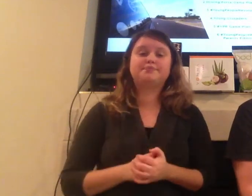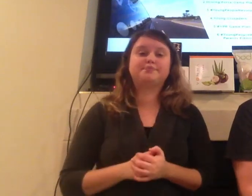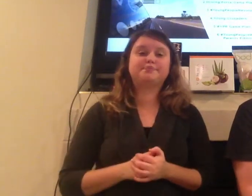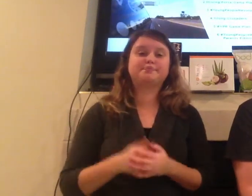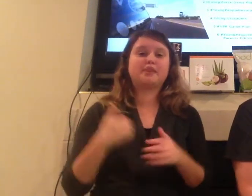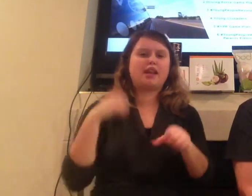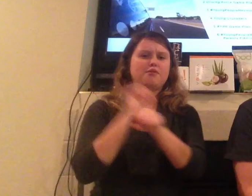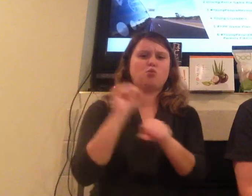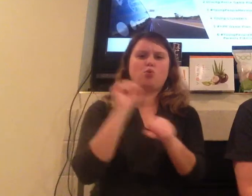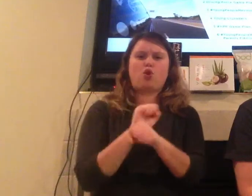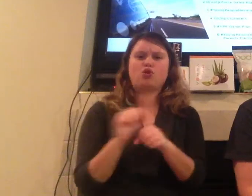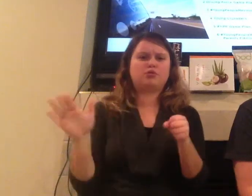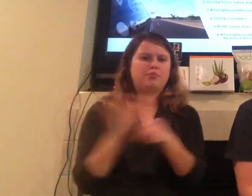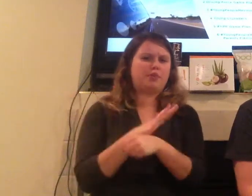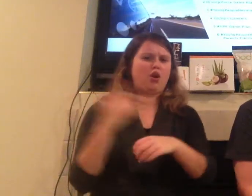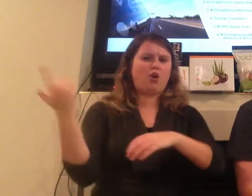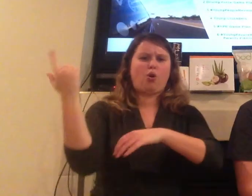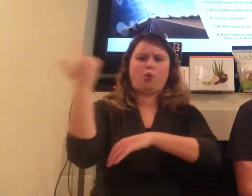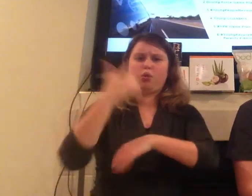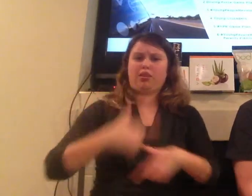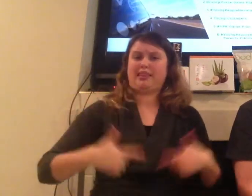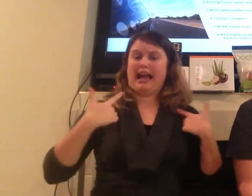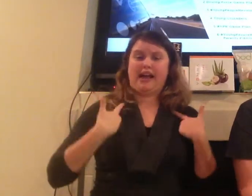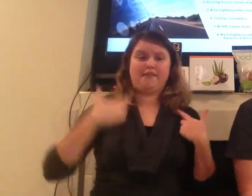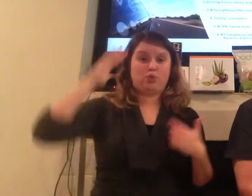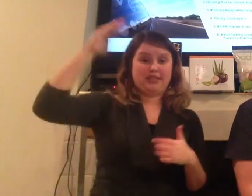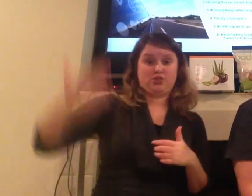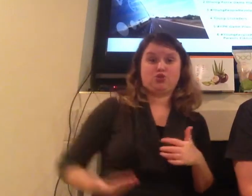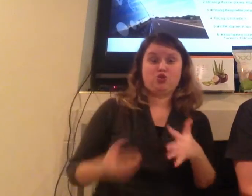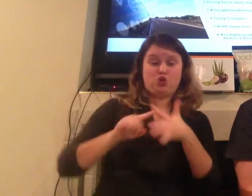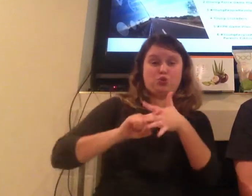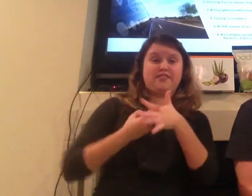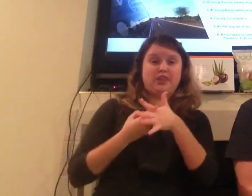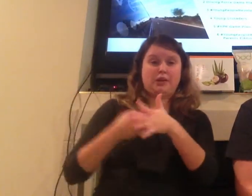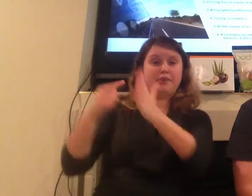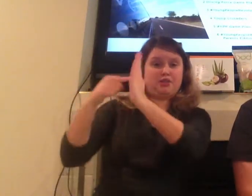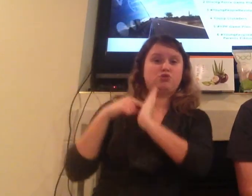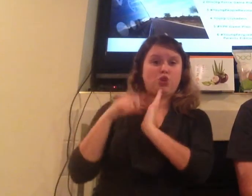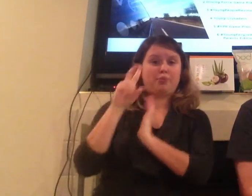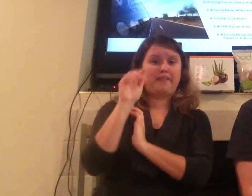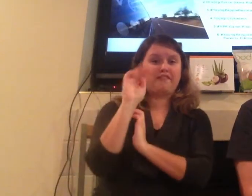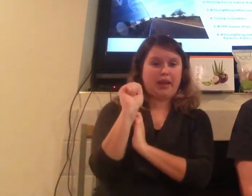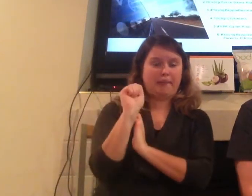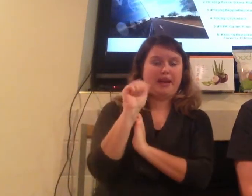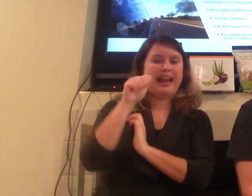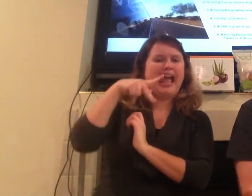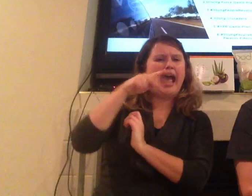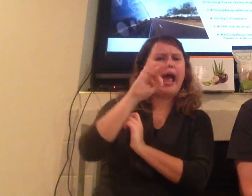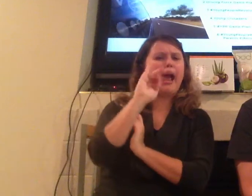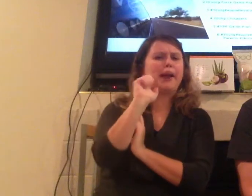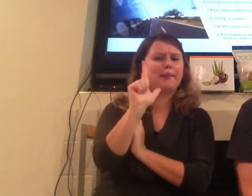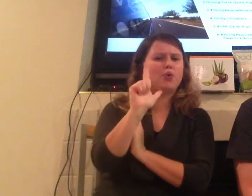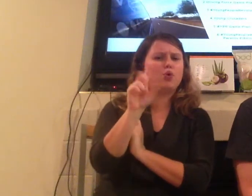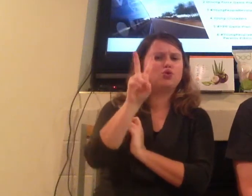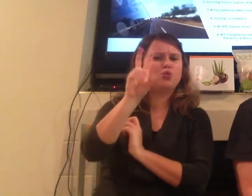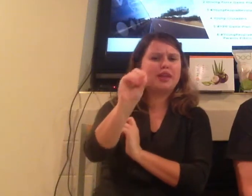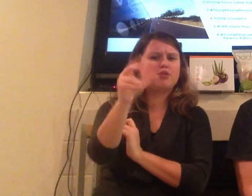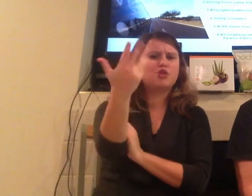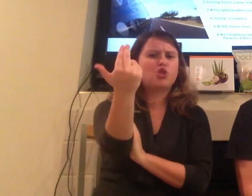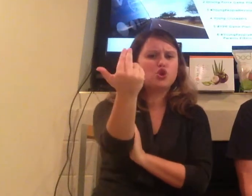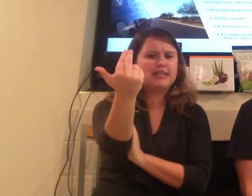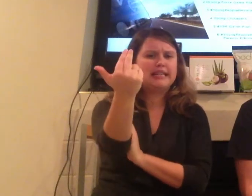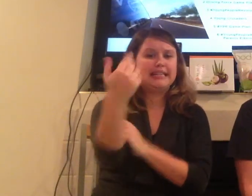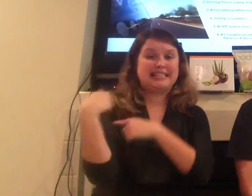Have worked all my life. Was introduced to Vemma in April of 2013, and since then,